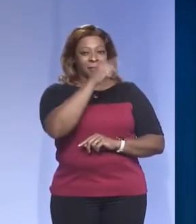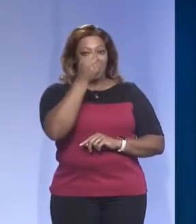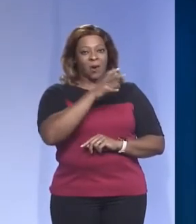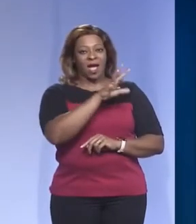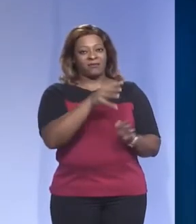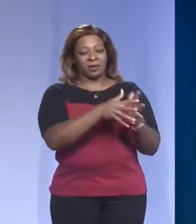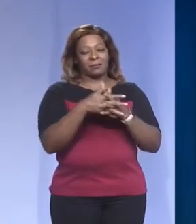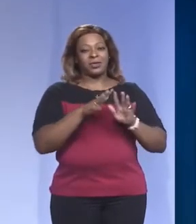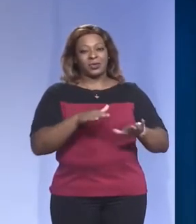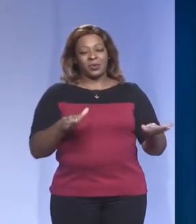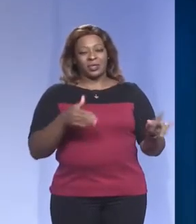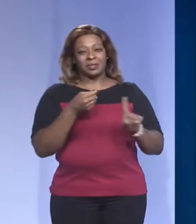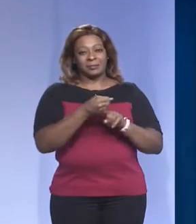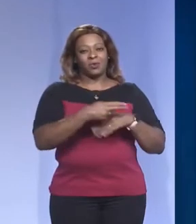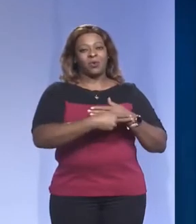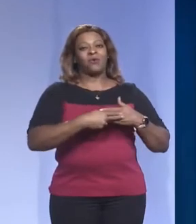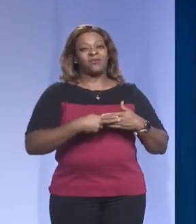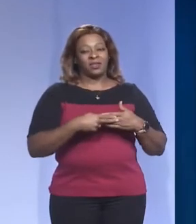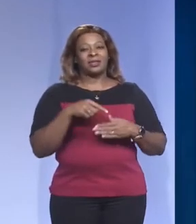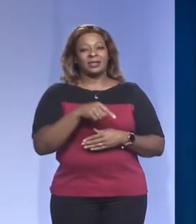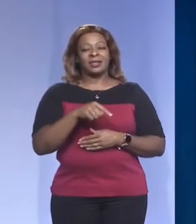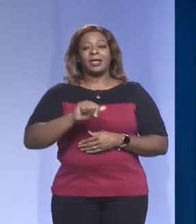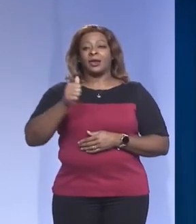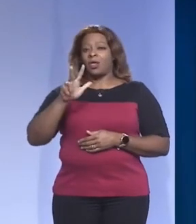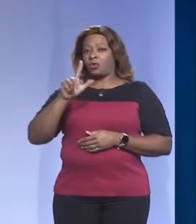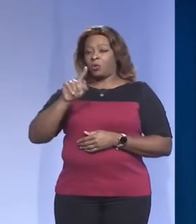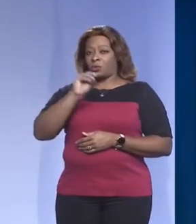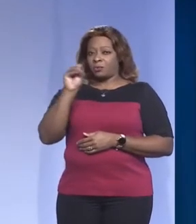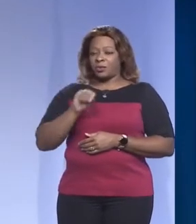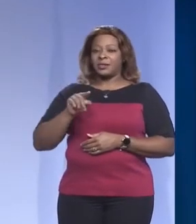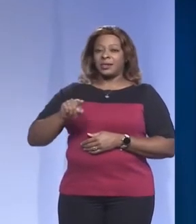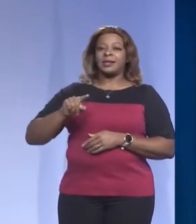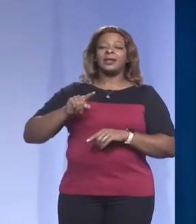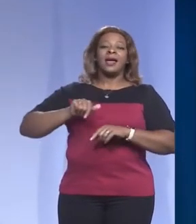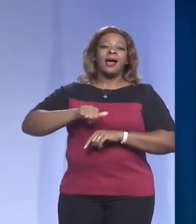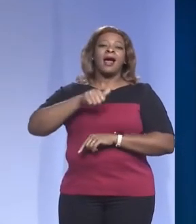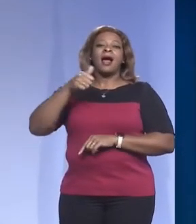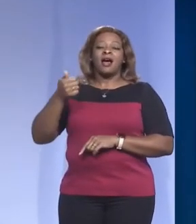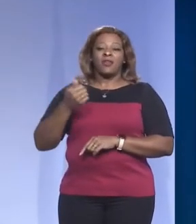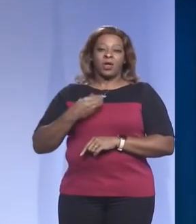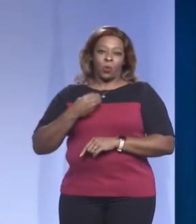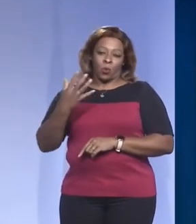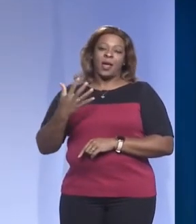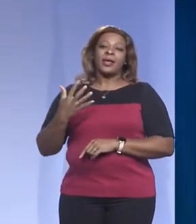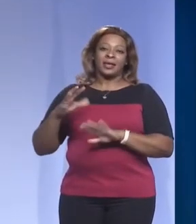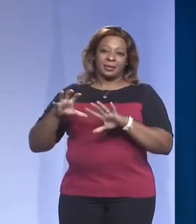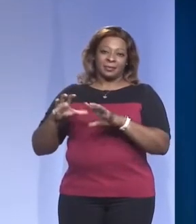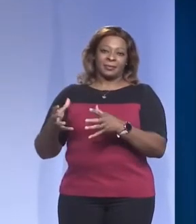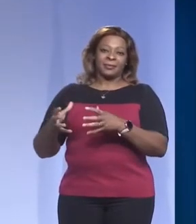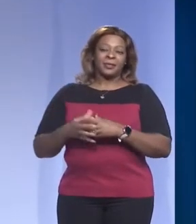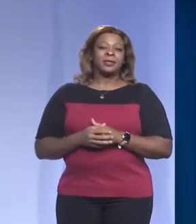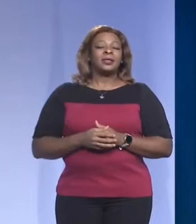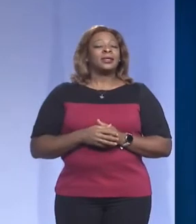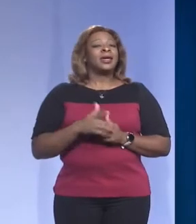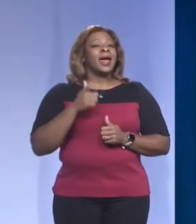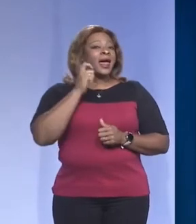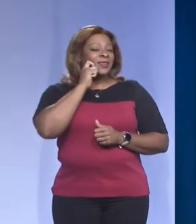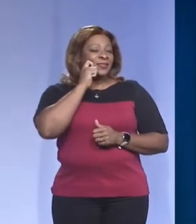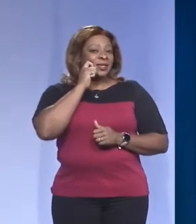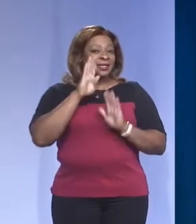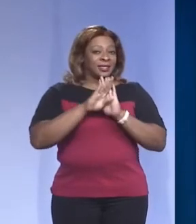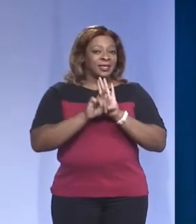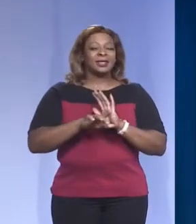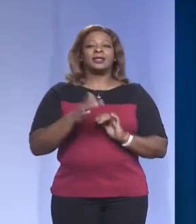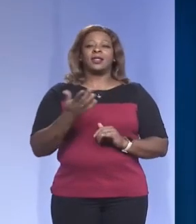American, and another 31% have been other than white. And as far as ethnicity,